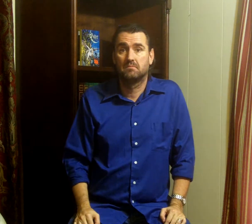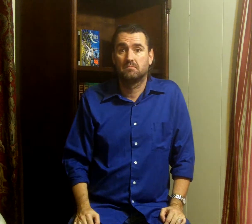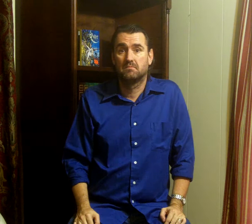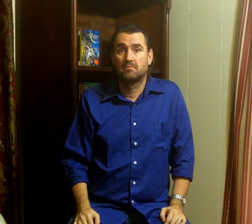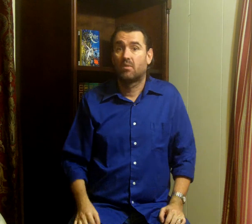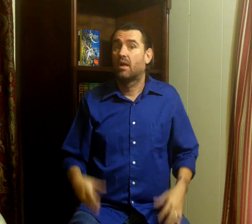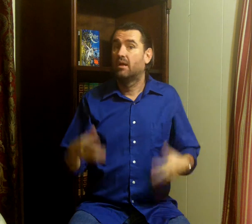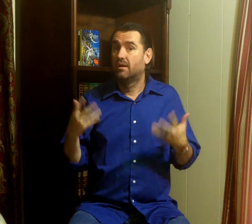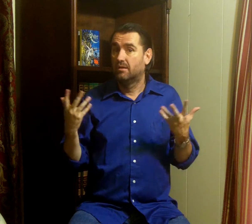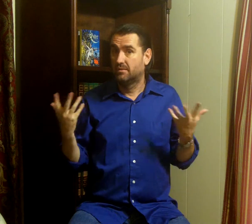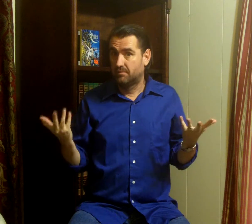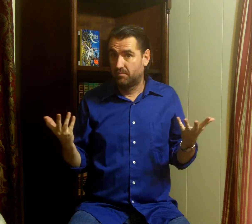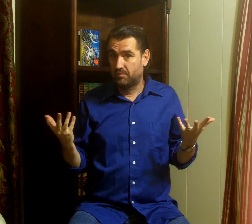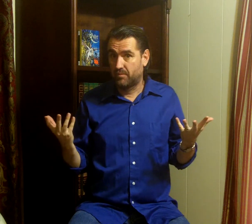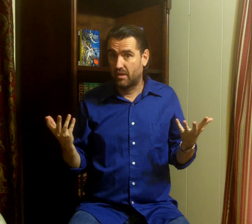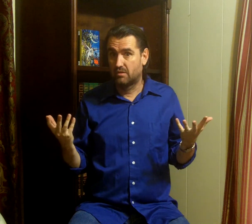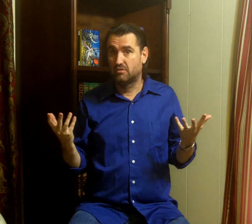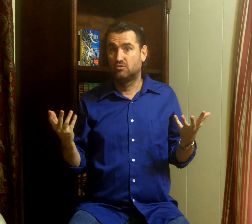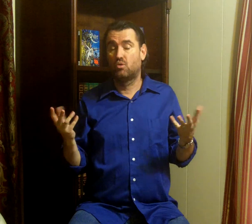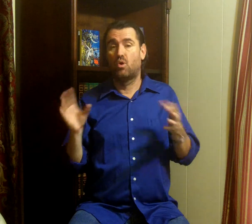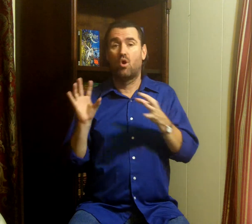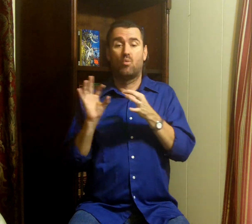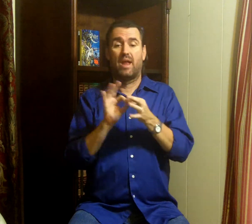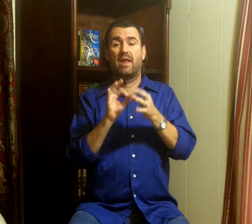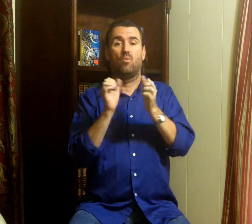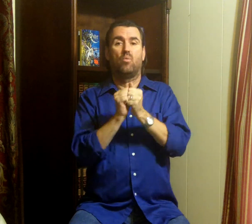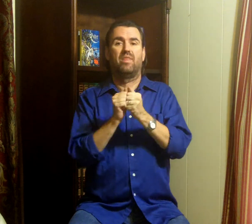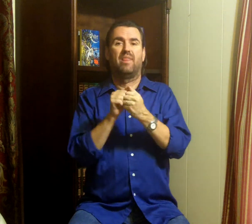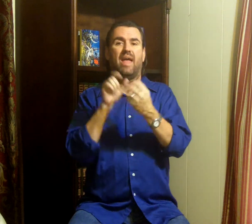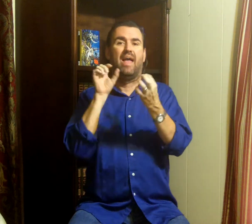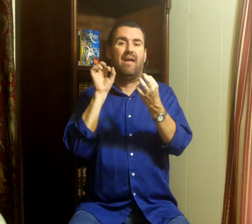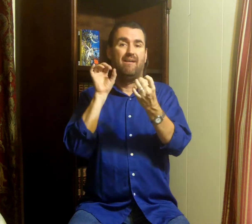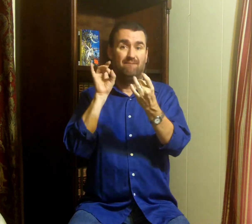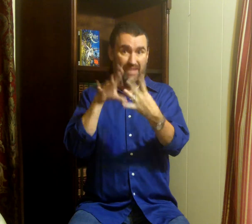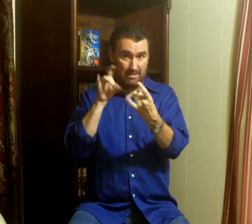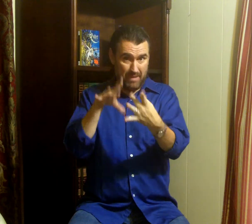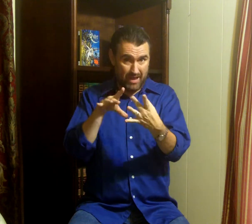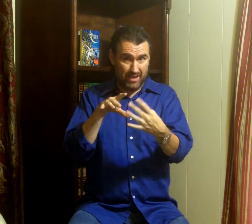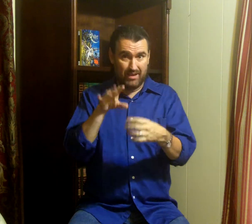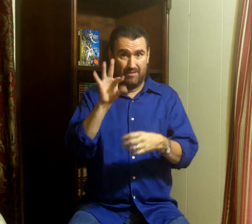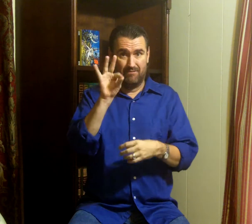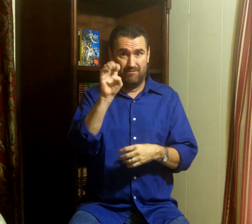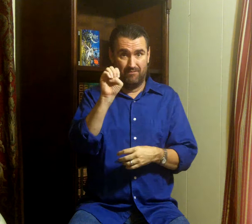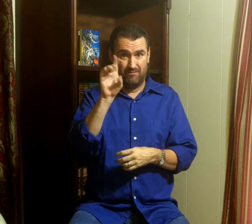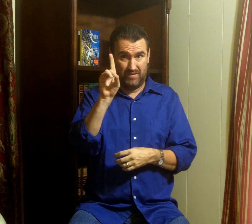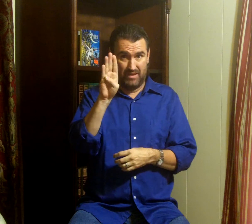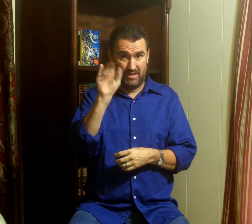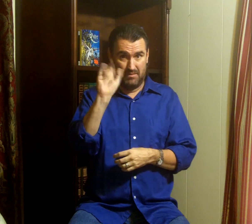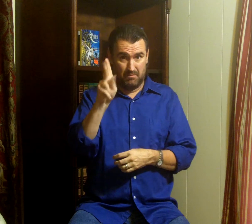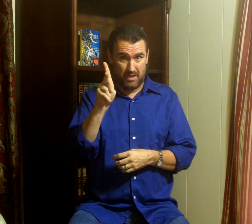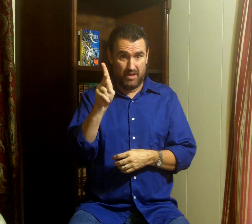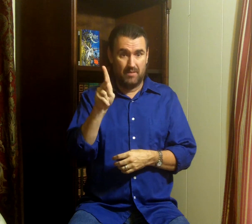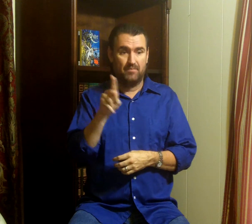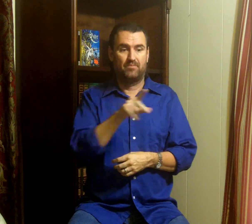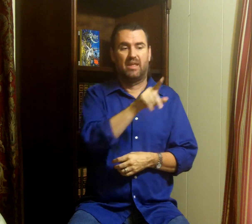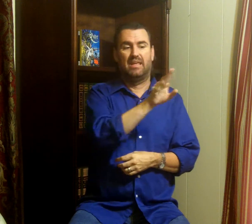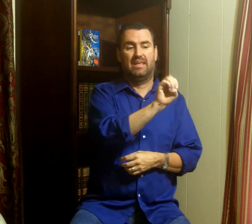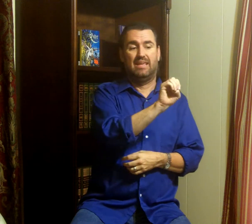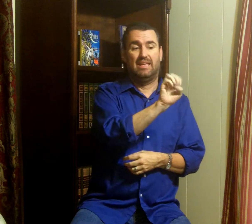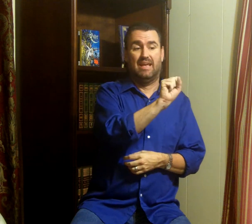And then related to feedback that you get if you take an assessment, ESSE gives you great detailed feedback. In fact,